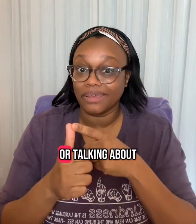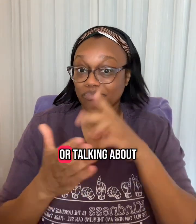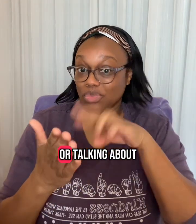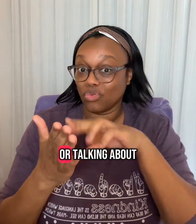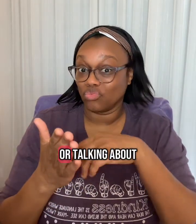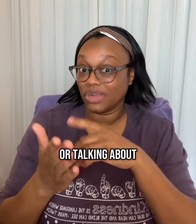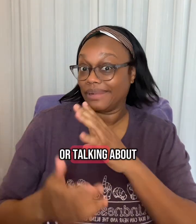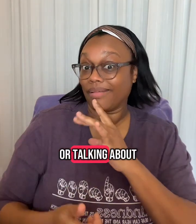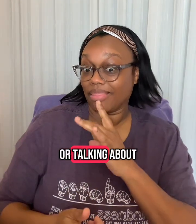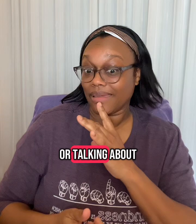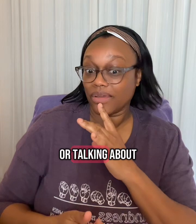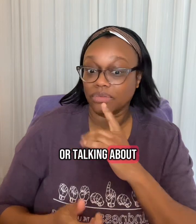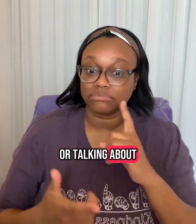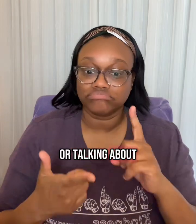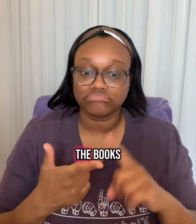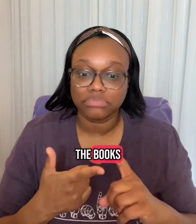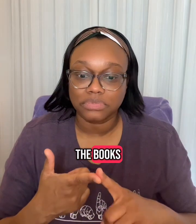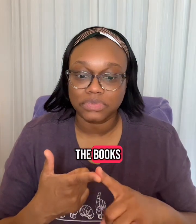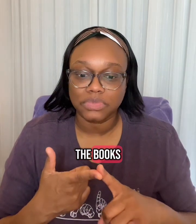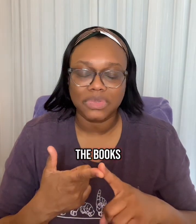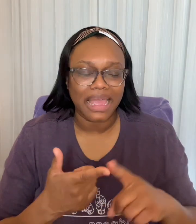or talking about the books